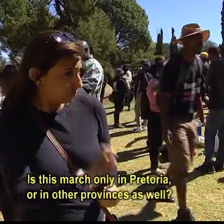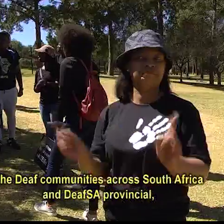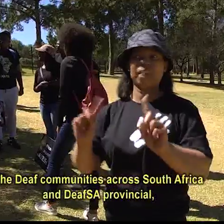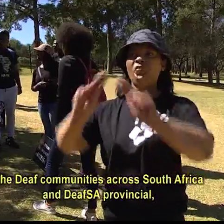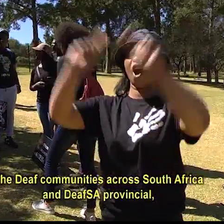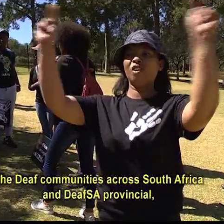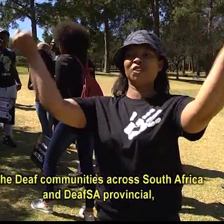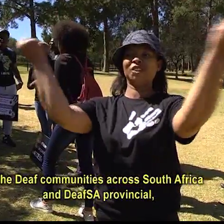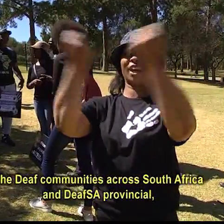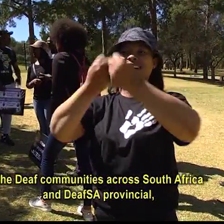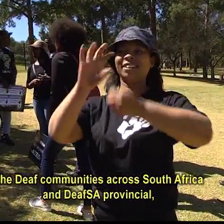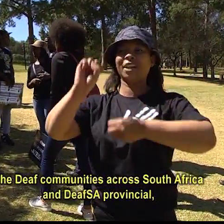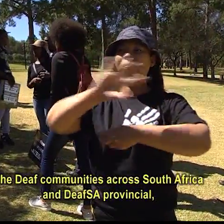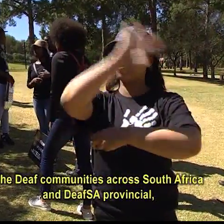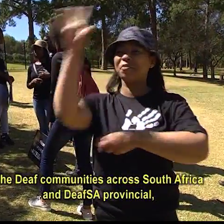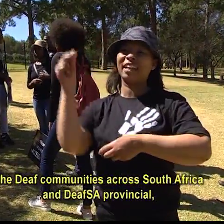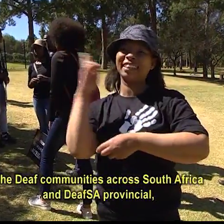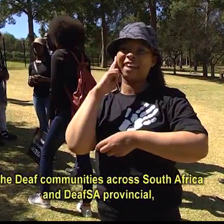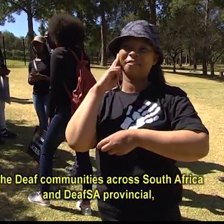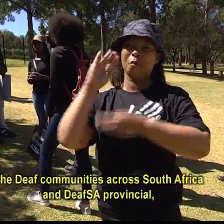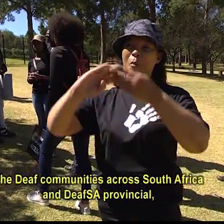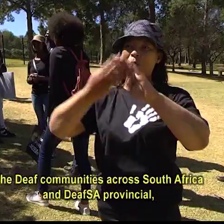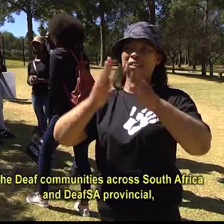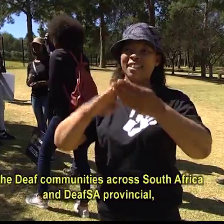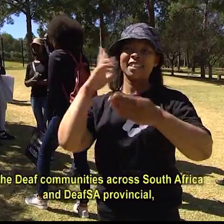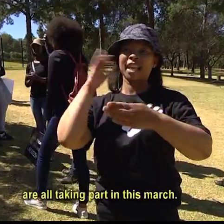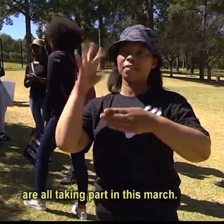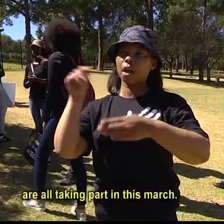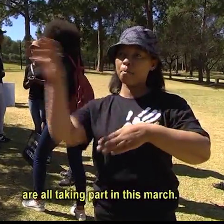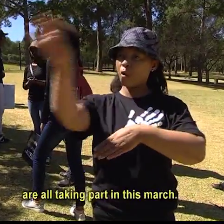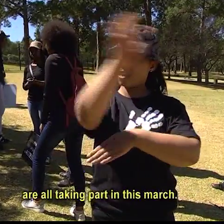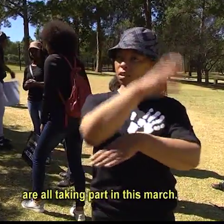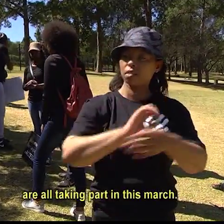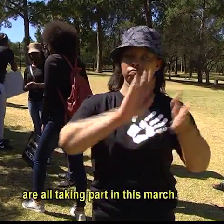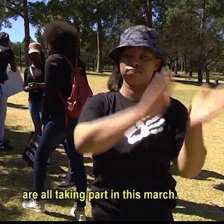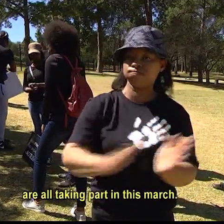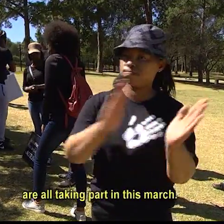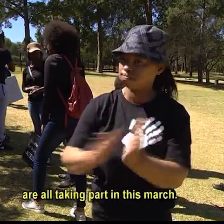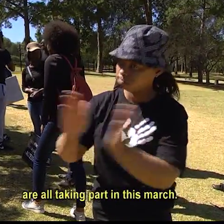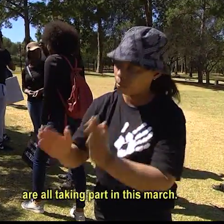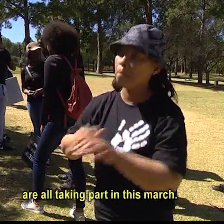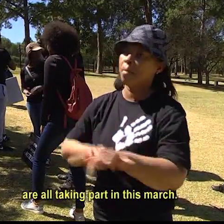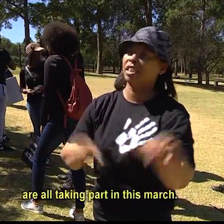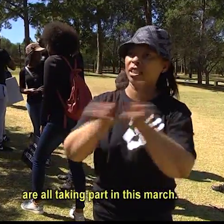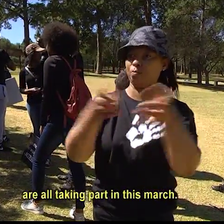The deaf communities across South Africa and DeafSA Provincial are all taking part in this march.